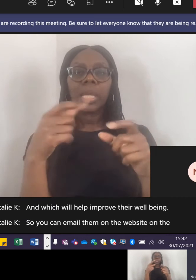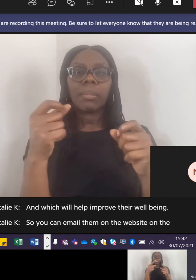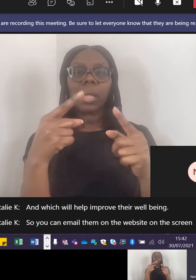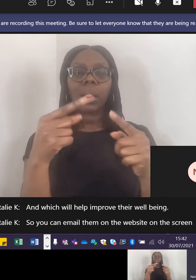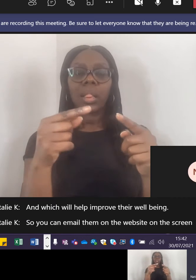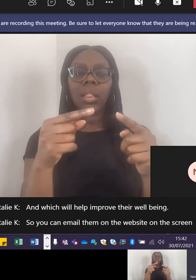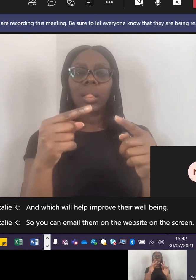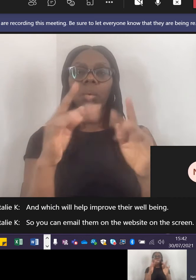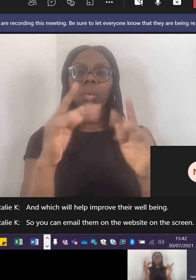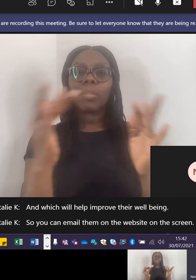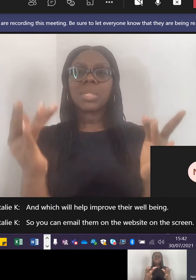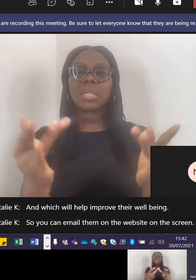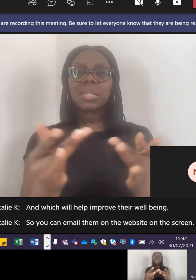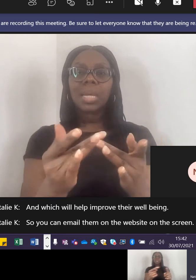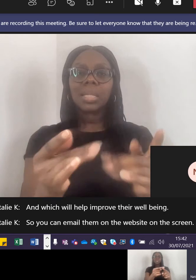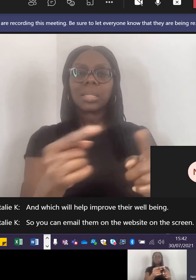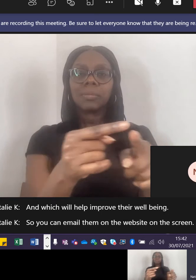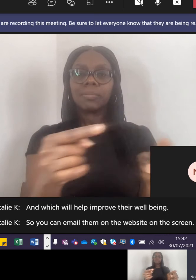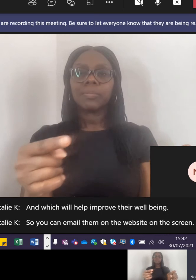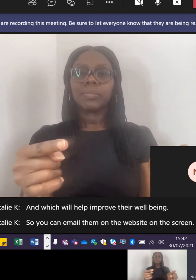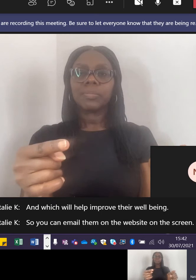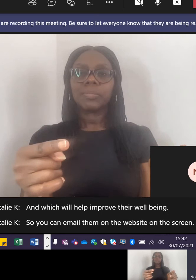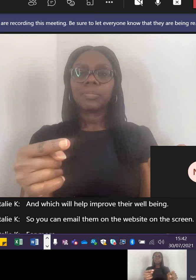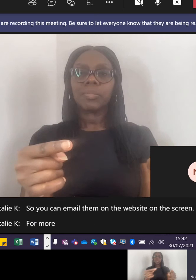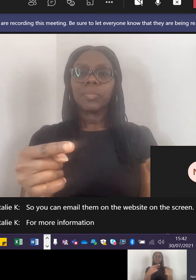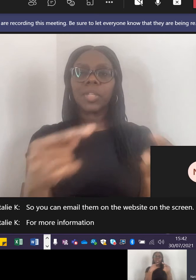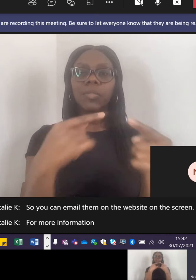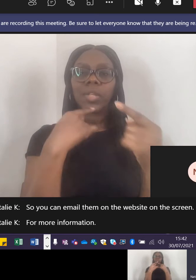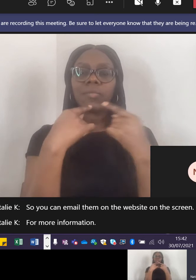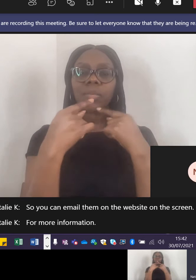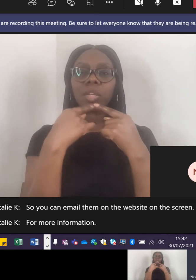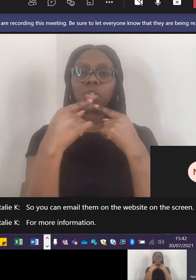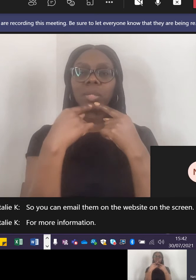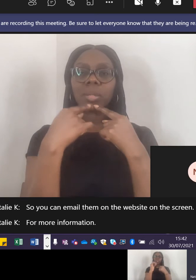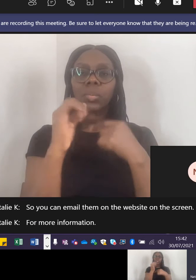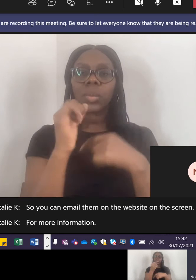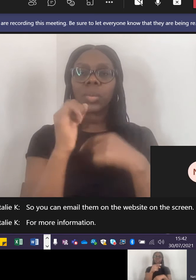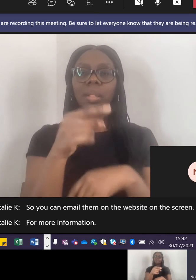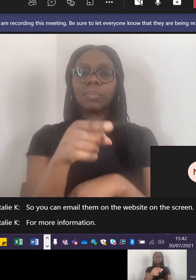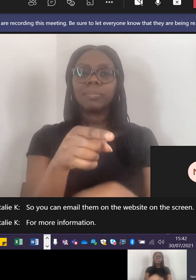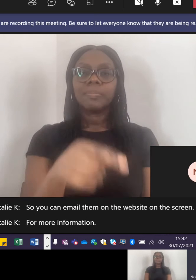screen for more information.